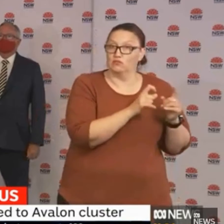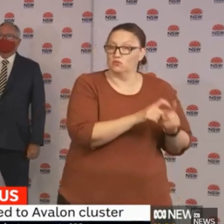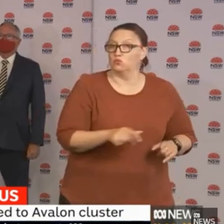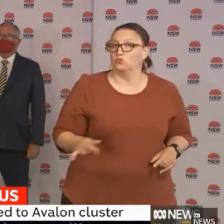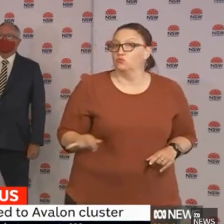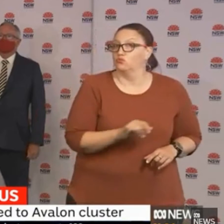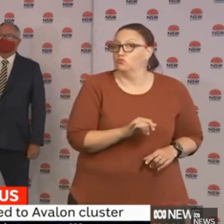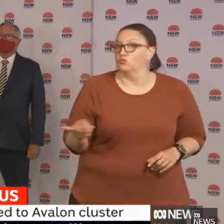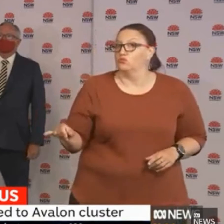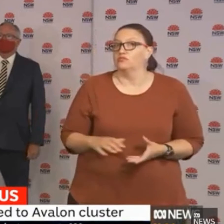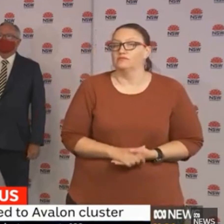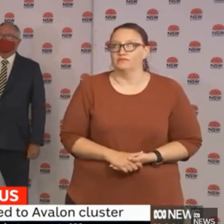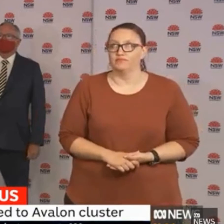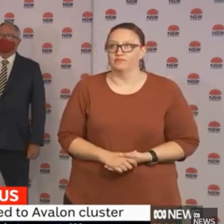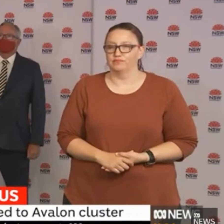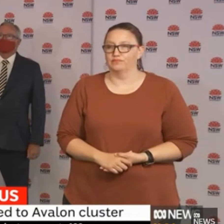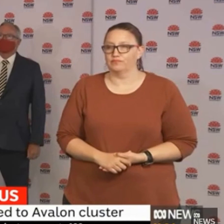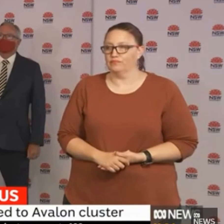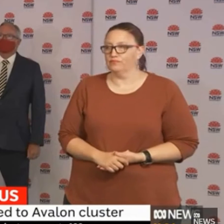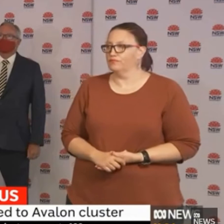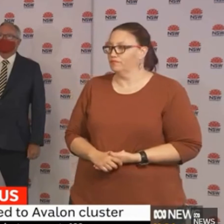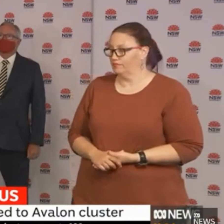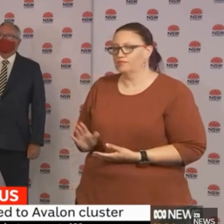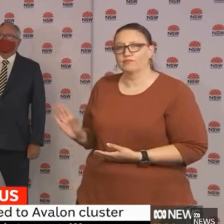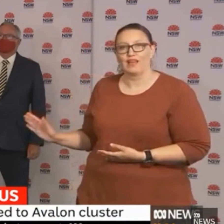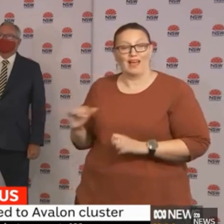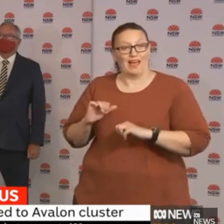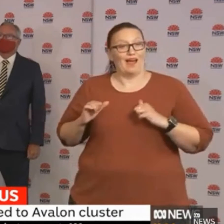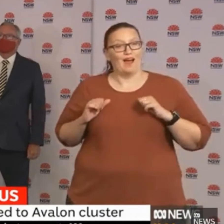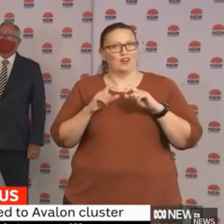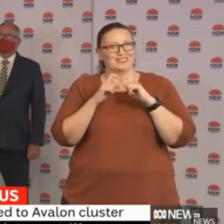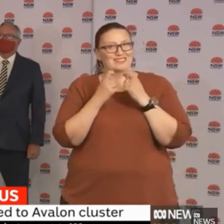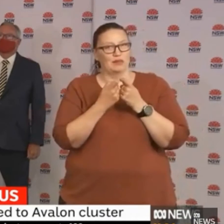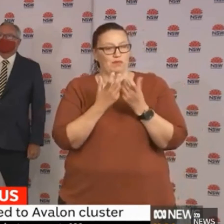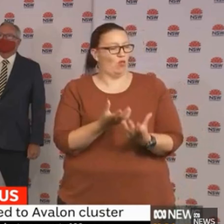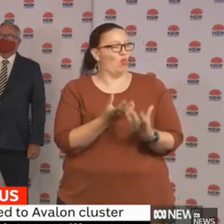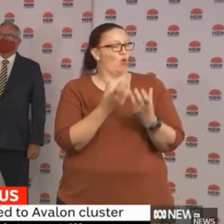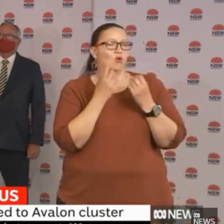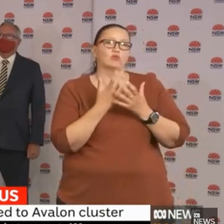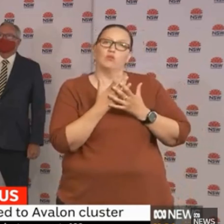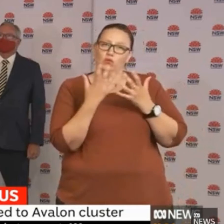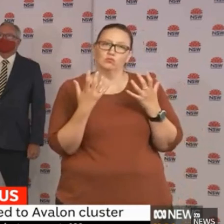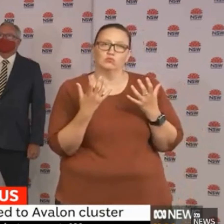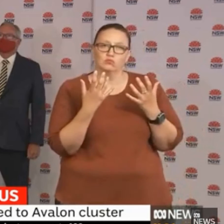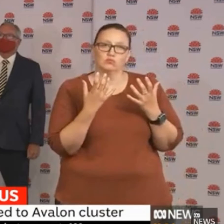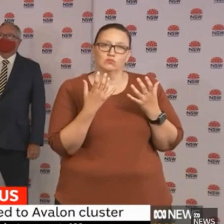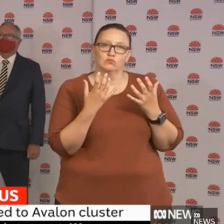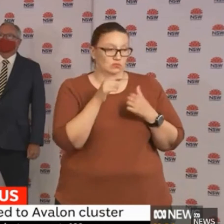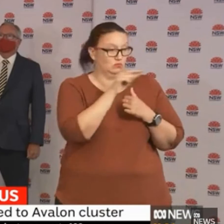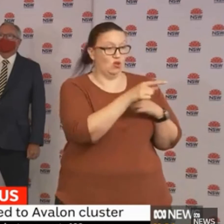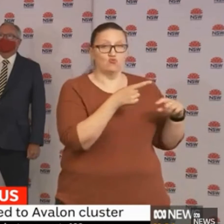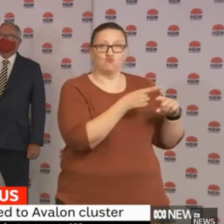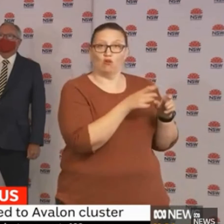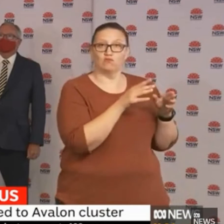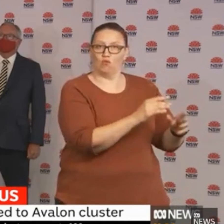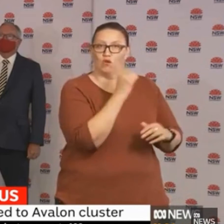lot. The teams have actually learned a lot from the Crossroads time about COVID and how it spreads.